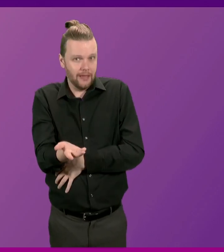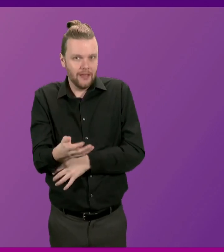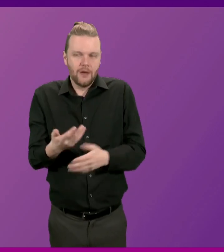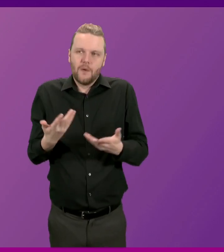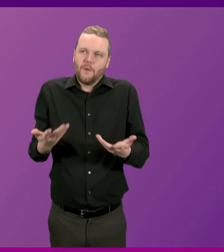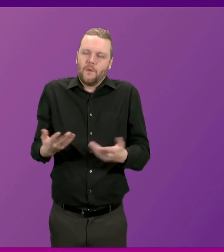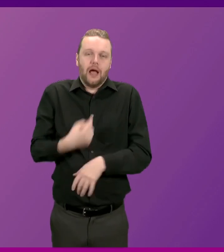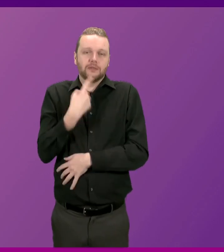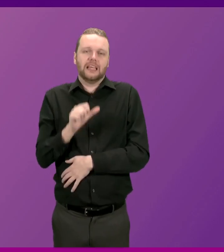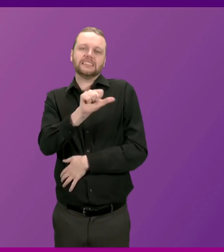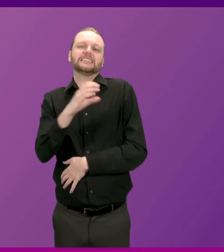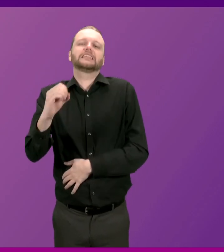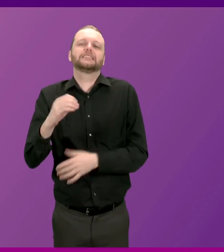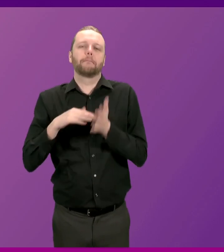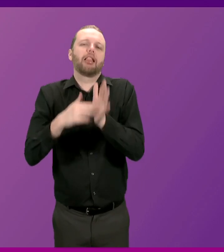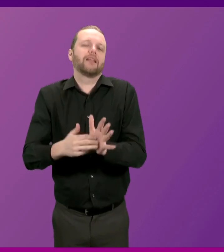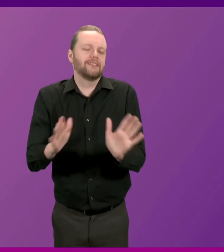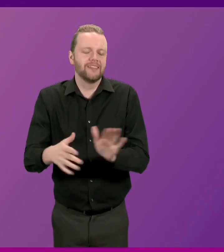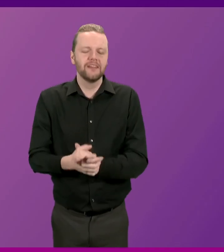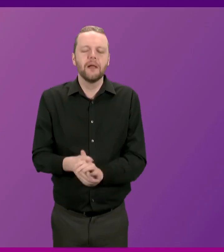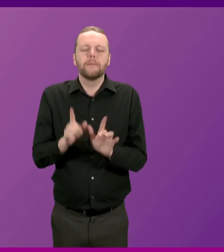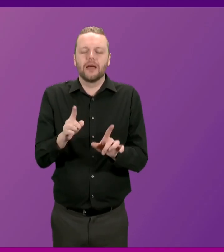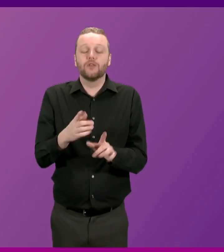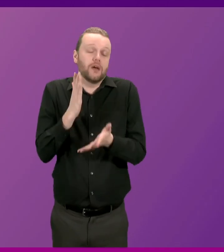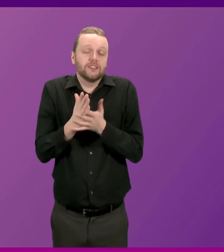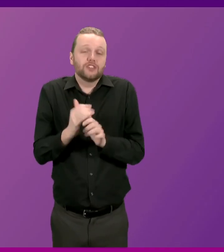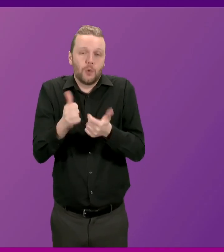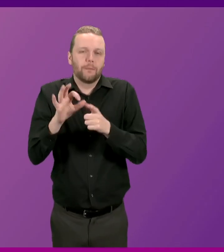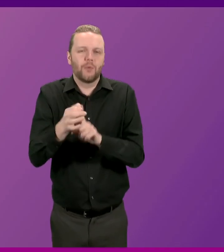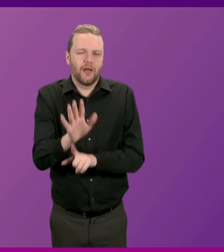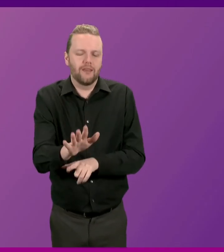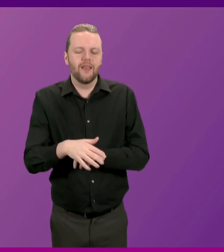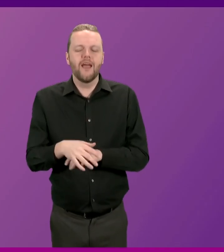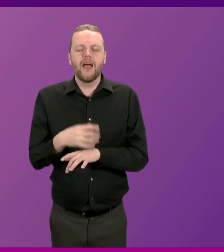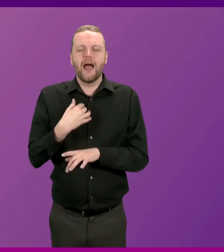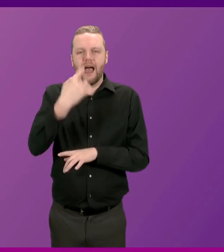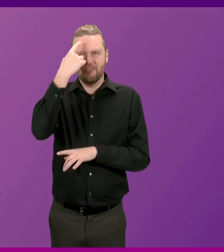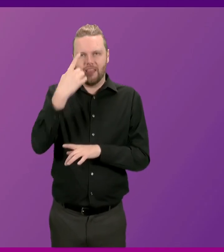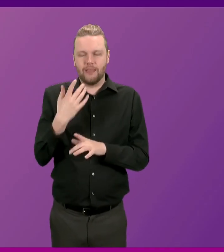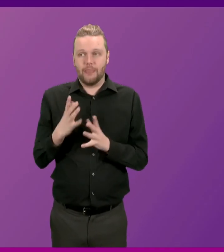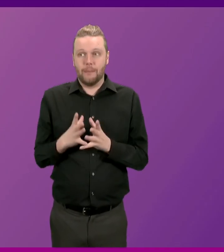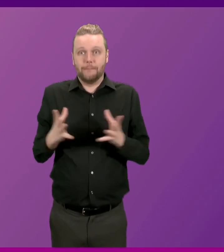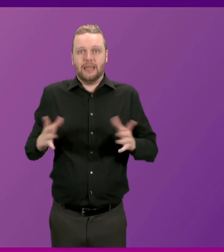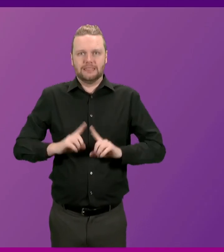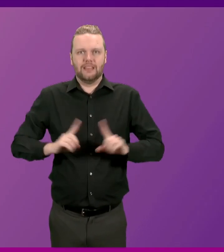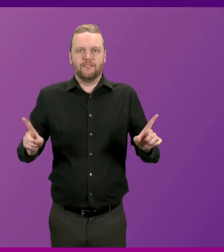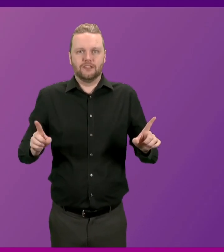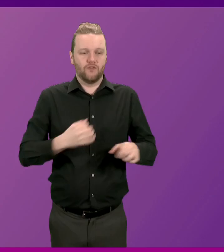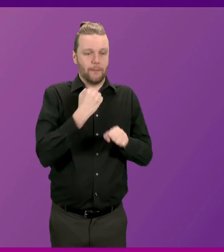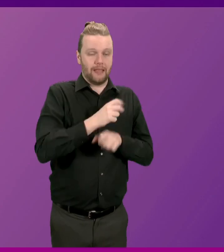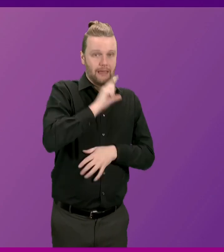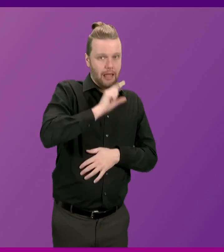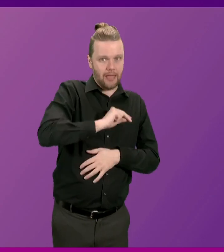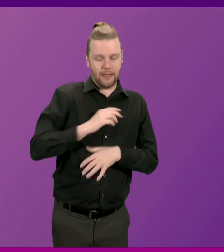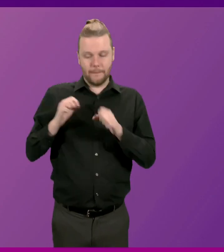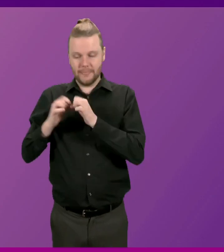say 60 million. But I mean, I think it's a really good point because I think one of the key differences between Gaelic speakers and